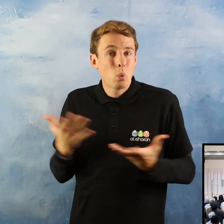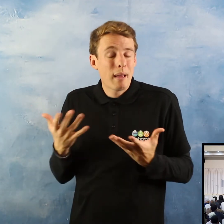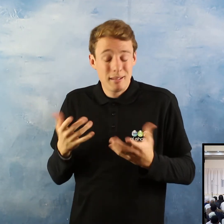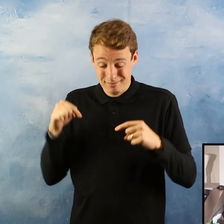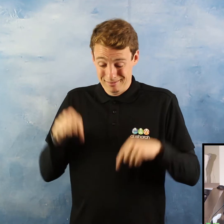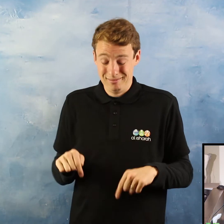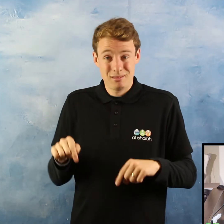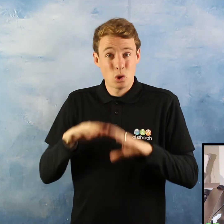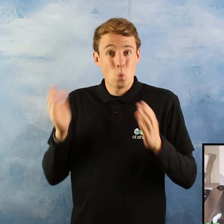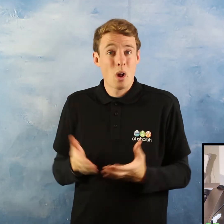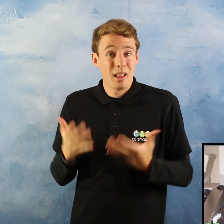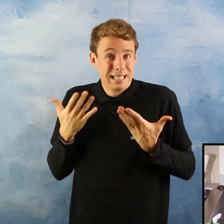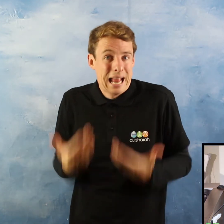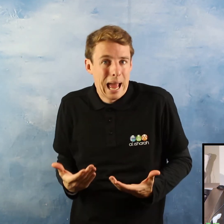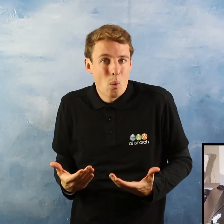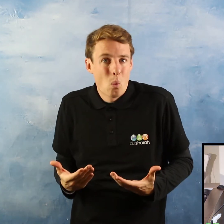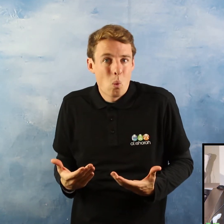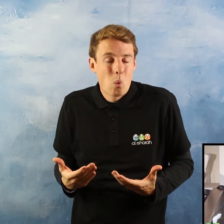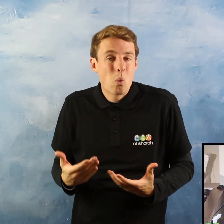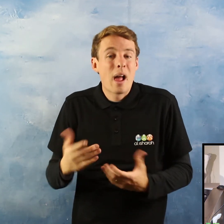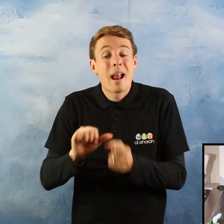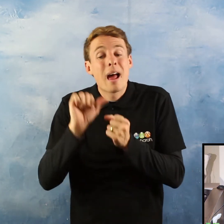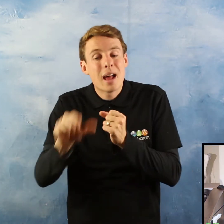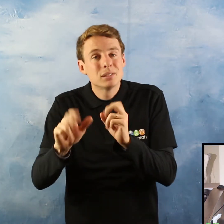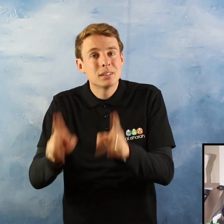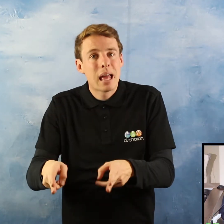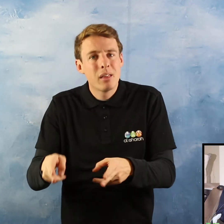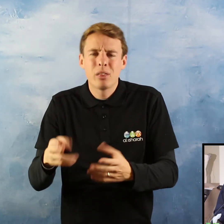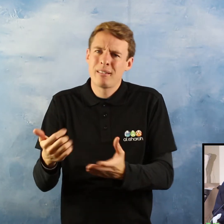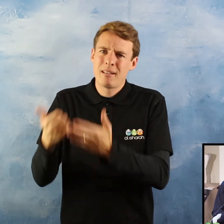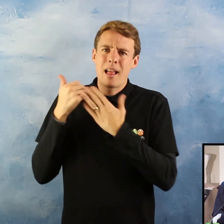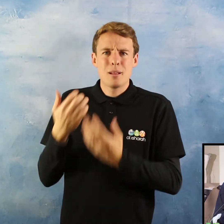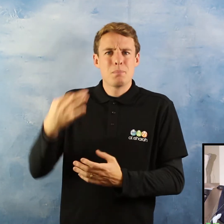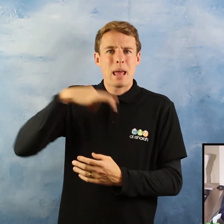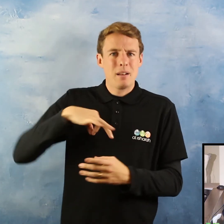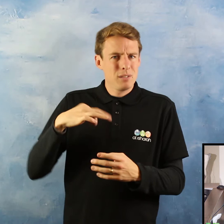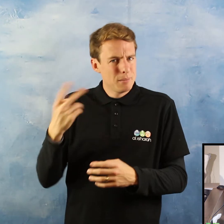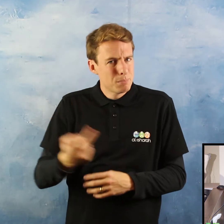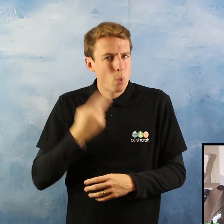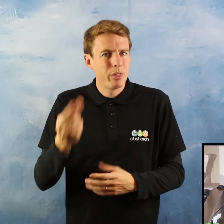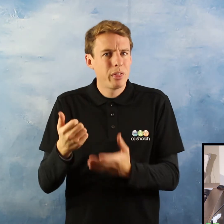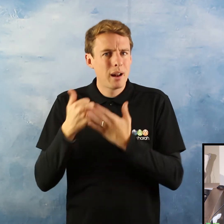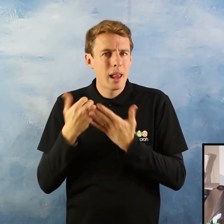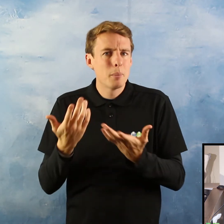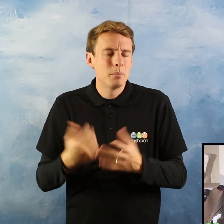hereafter. This world and hereafter. And that's what we should continue, inshallah.